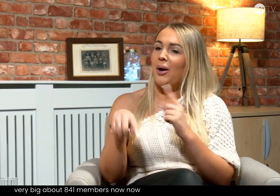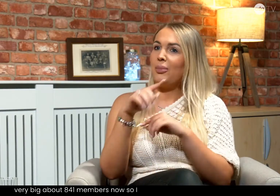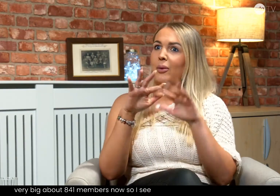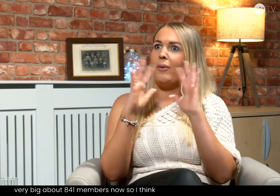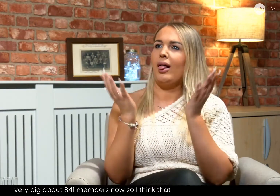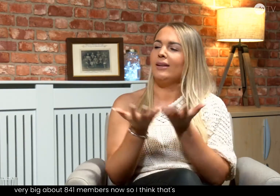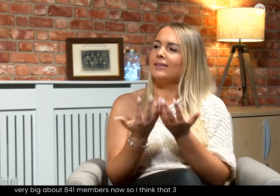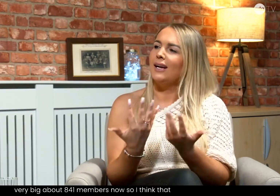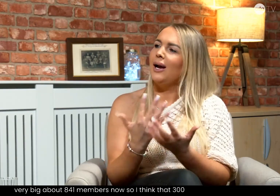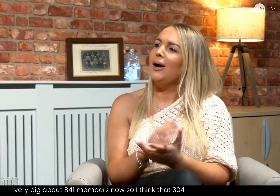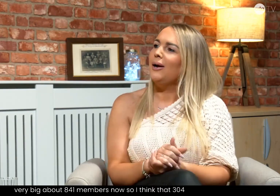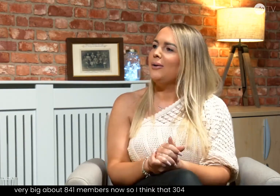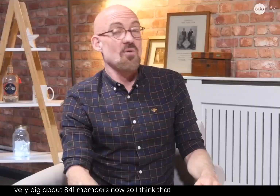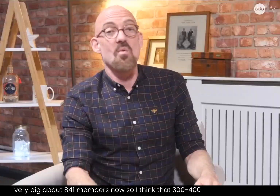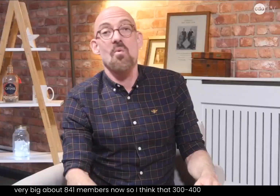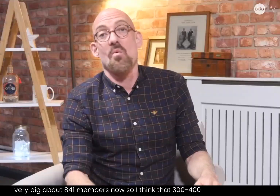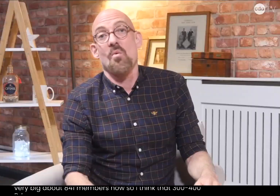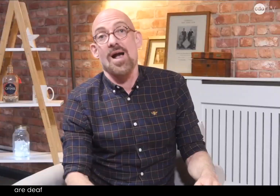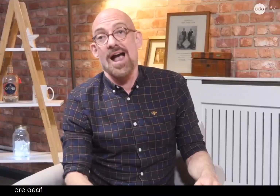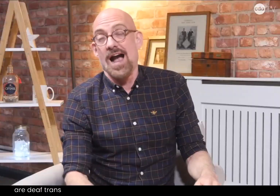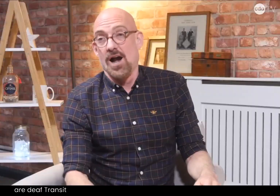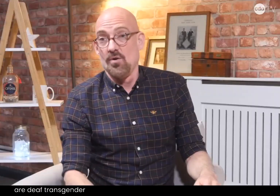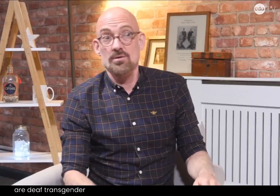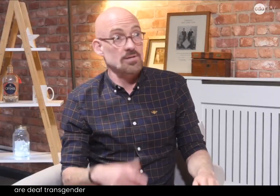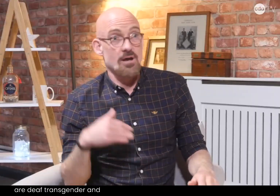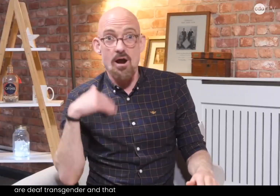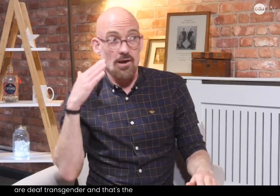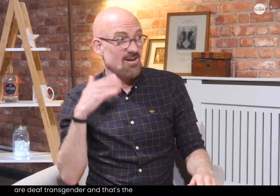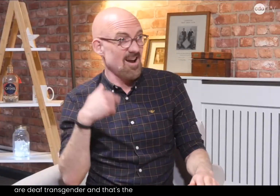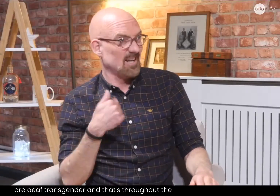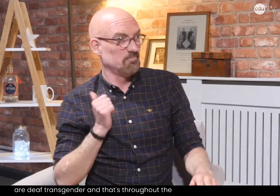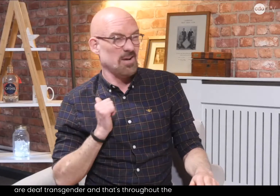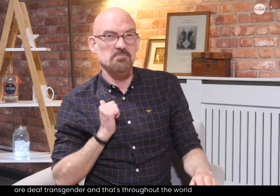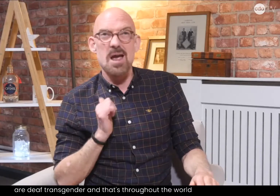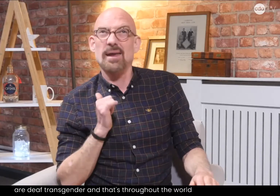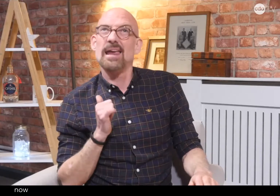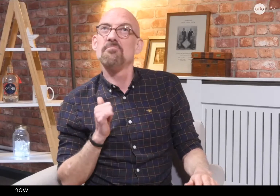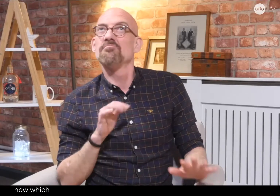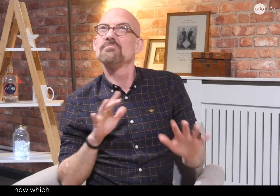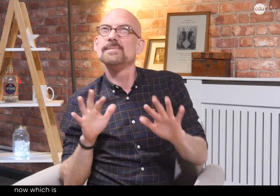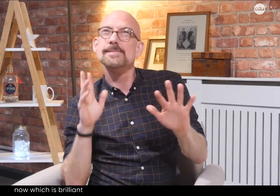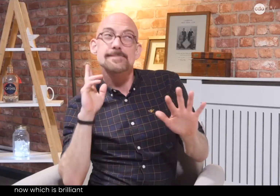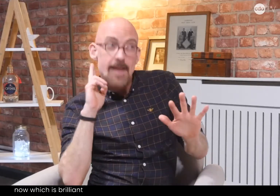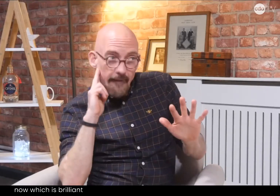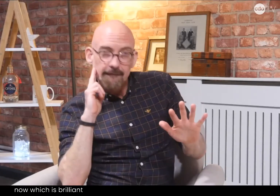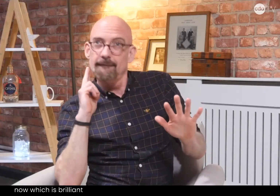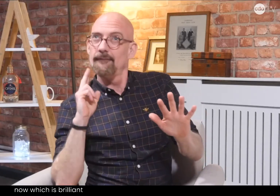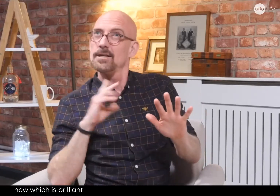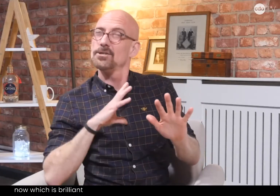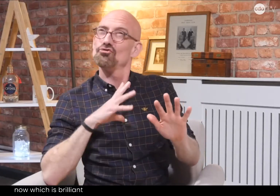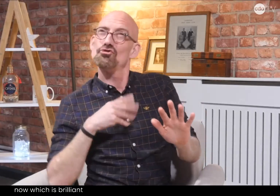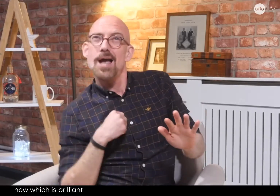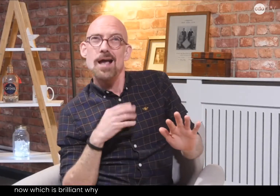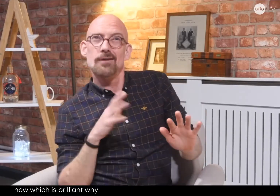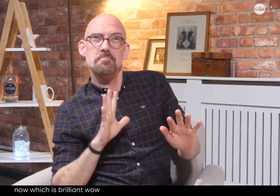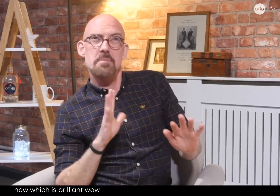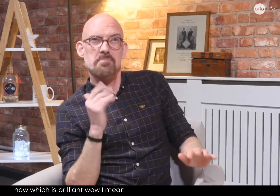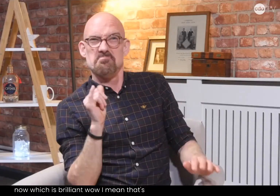are deaf transgender. And that's throughout the world now, which is brilliant. Wow, I mean, that's much higher than I expected. So